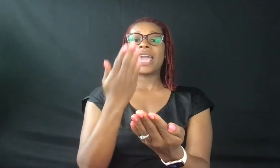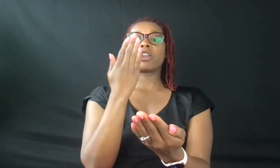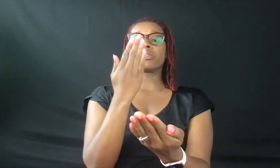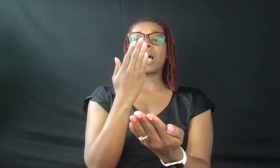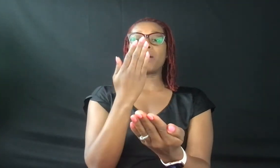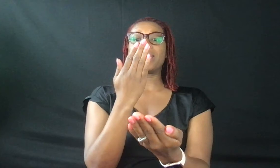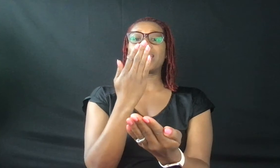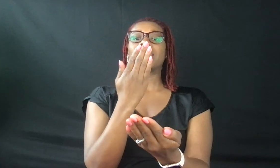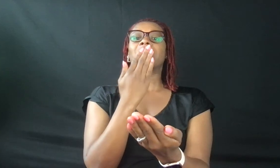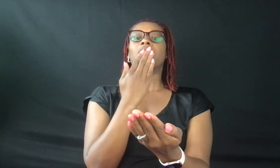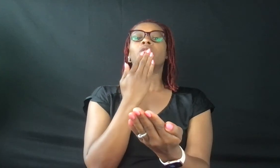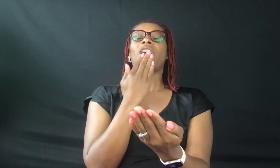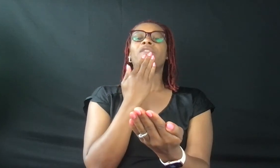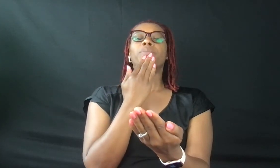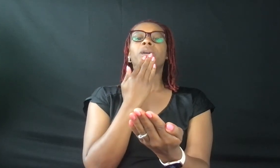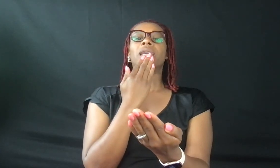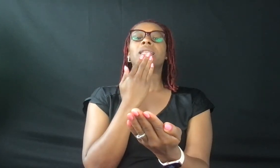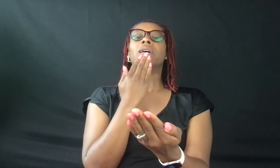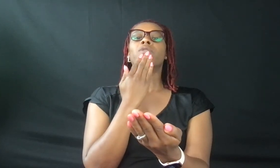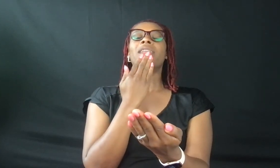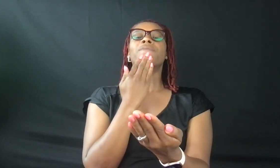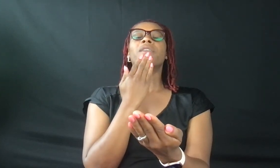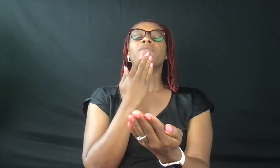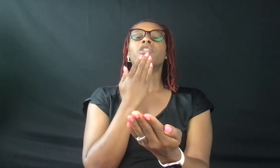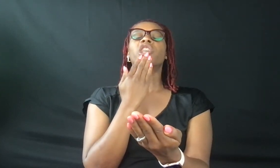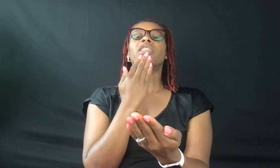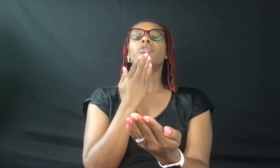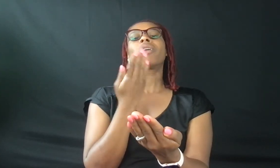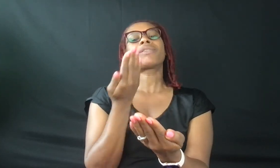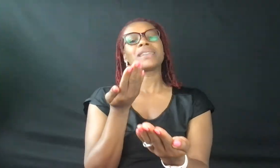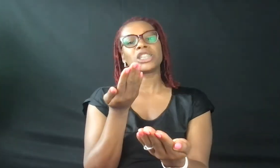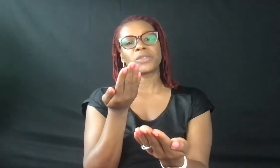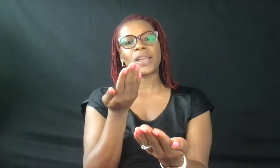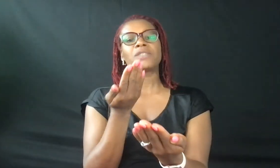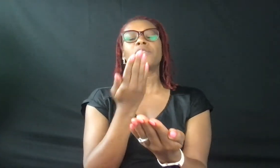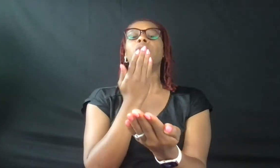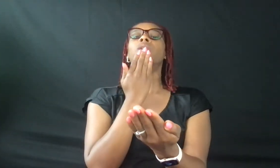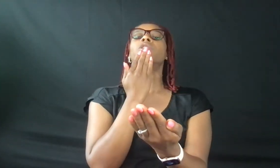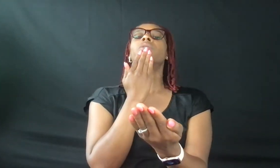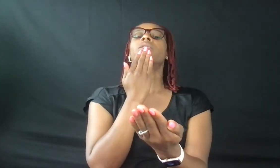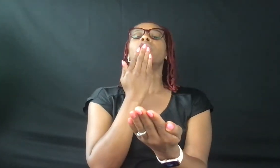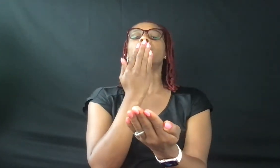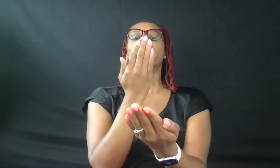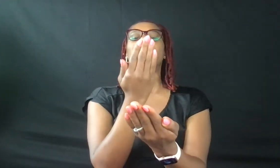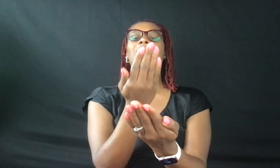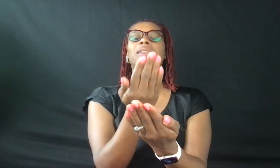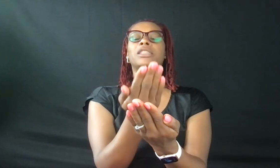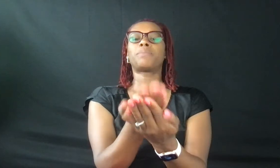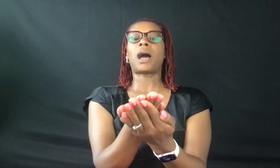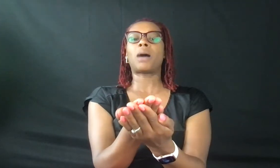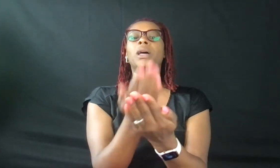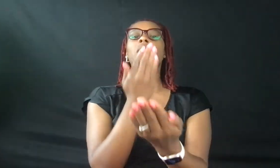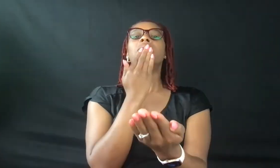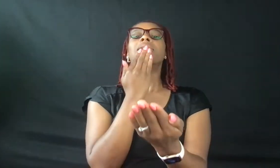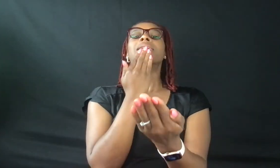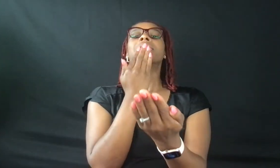your dominant hand in a closed 5 and put it right in front of your chin. You don't have to touch your face if you don't want to, and then you bring it down into the palm.